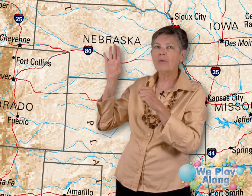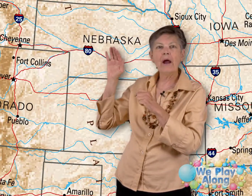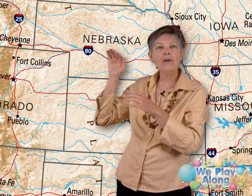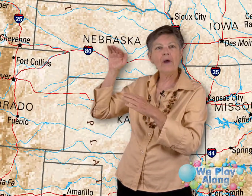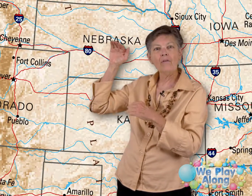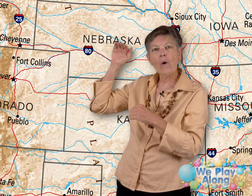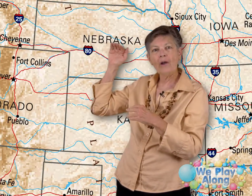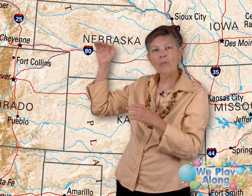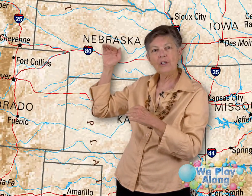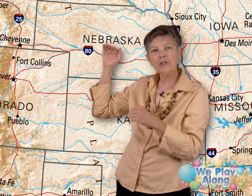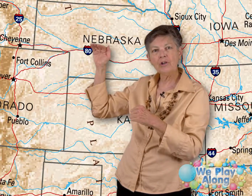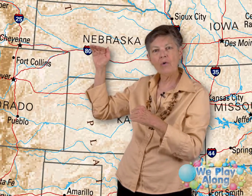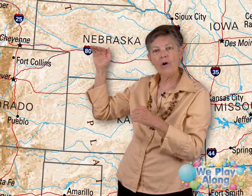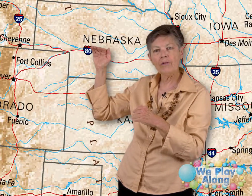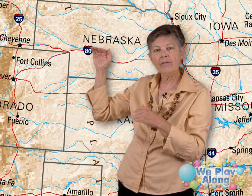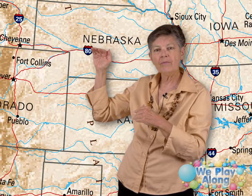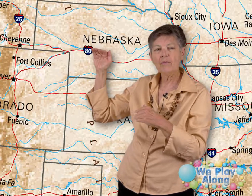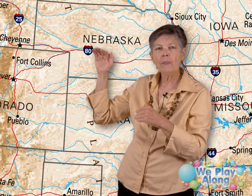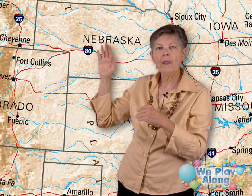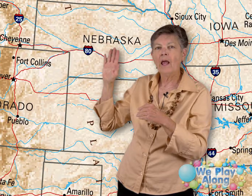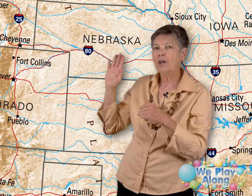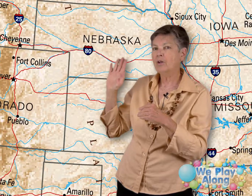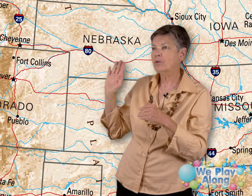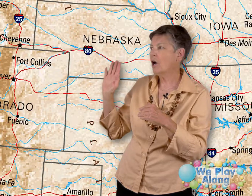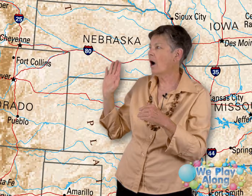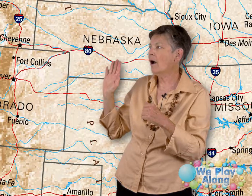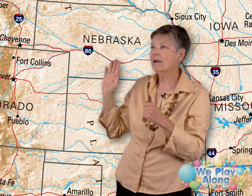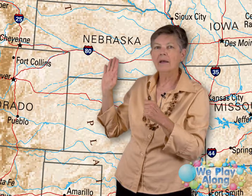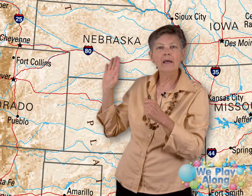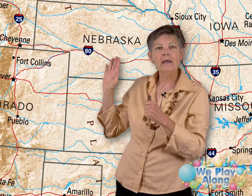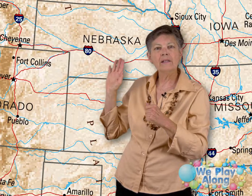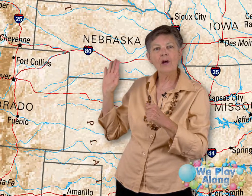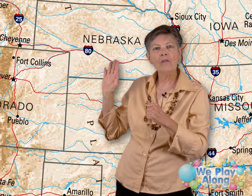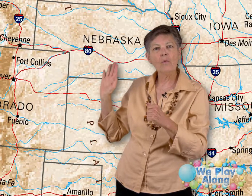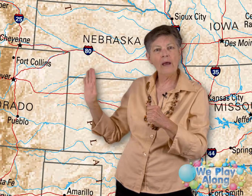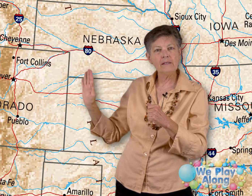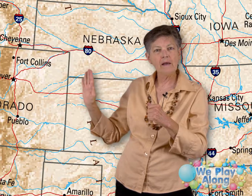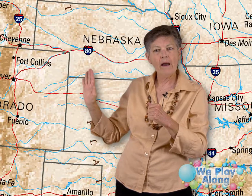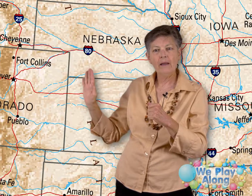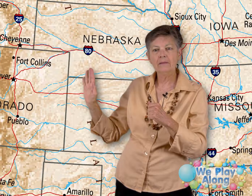Colorado, you have Wyoming to the north. Utah is on the west side.